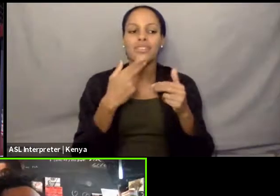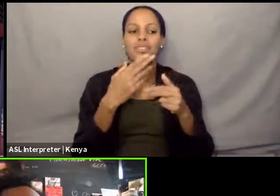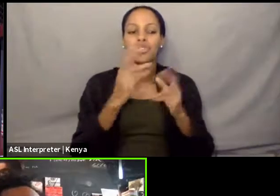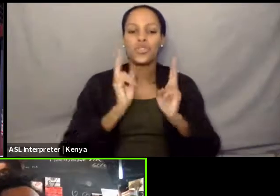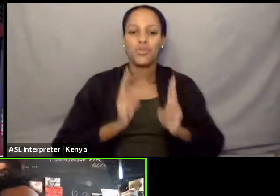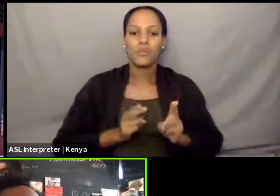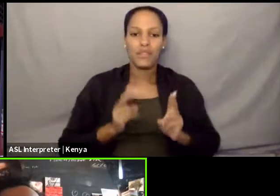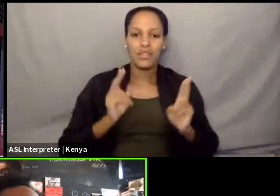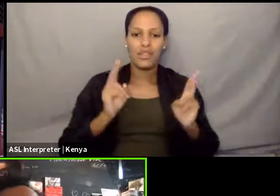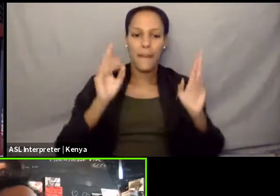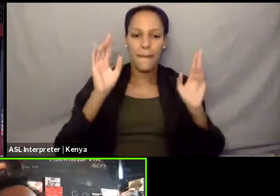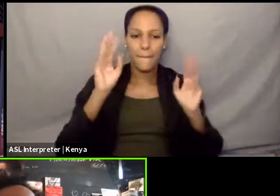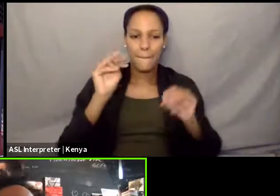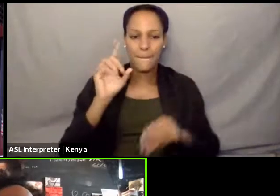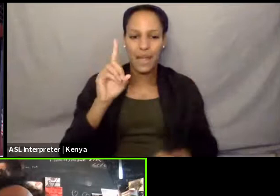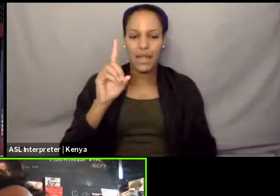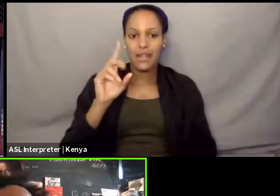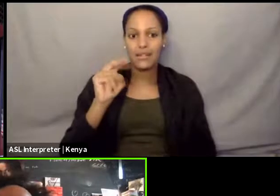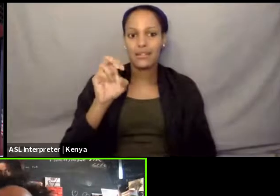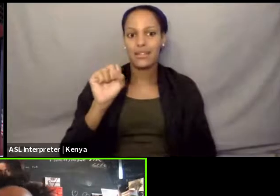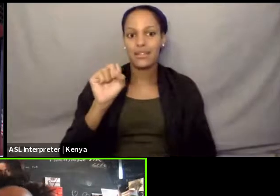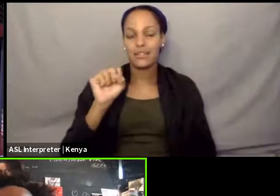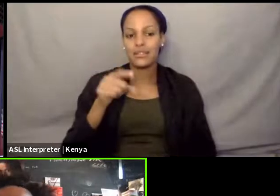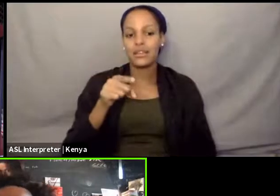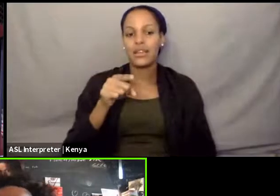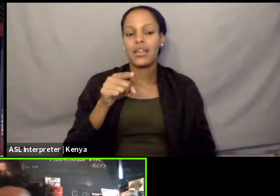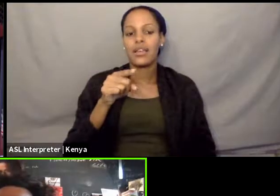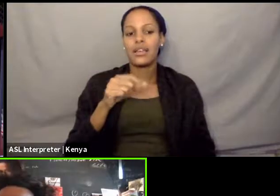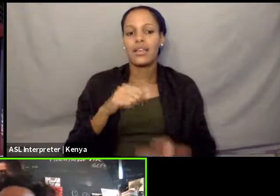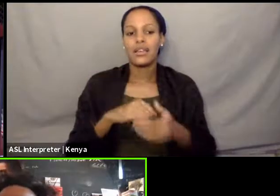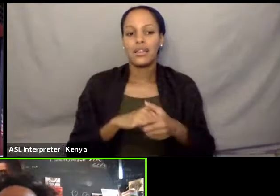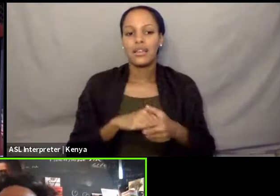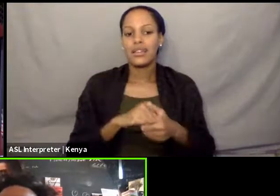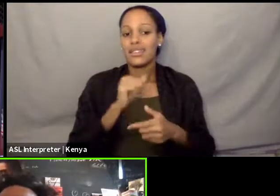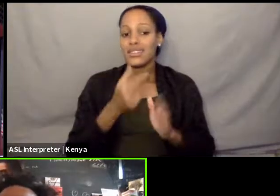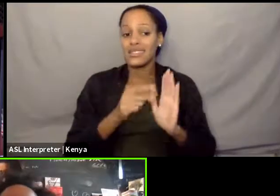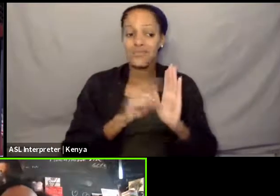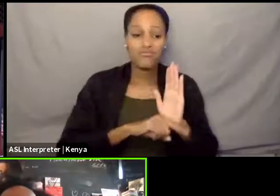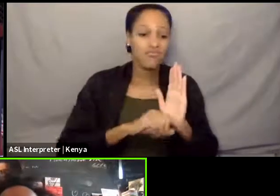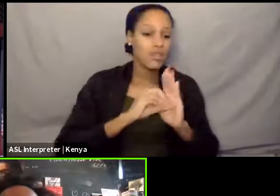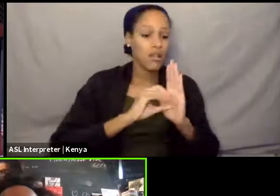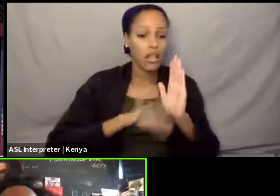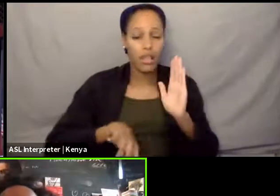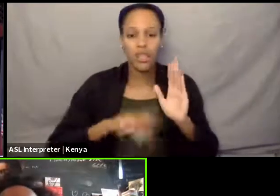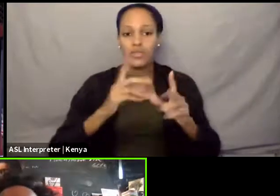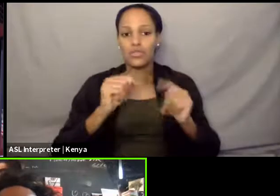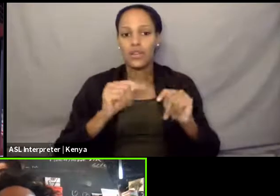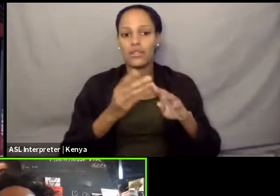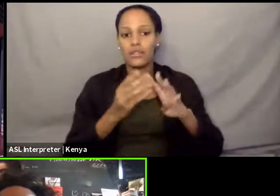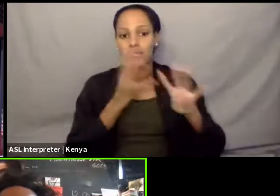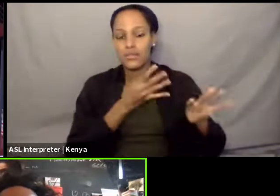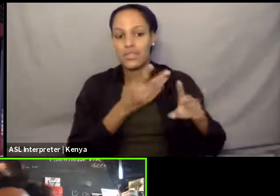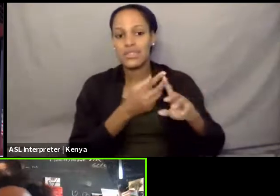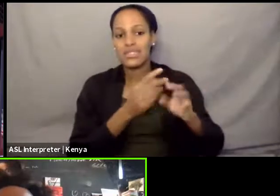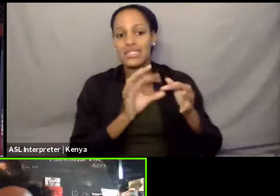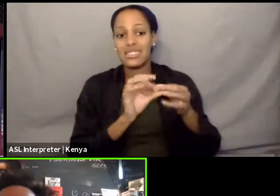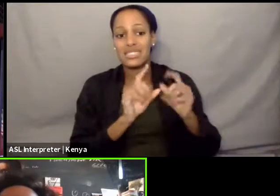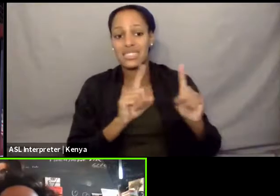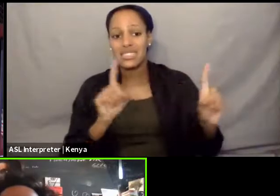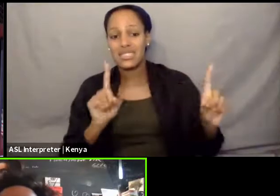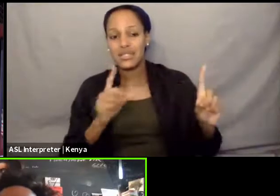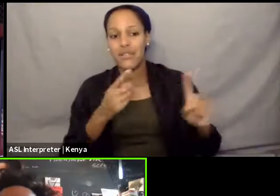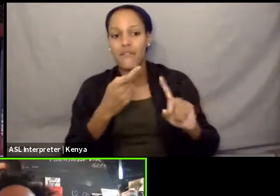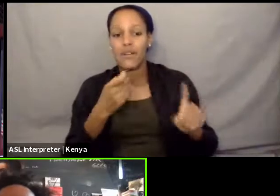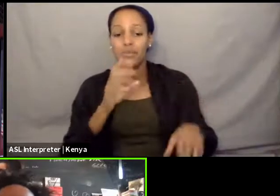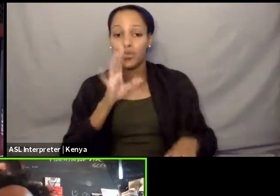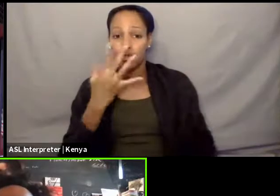essay. It doesn't at all negate or diminish or try to distance itself from profound